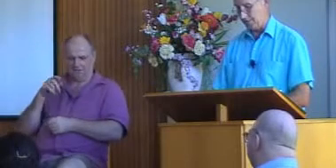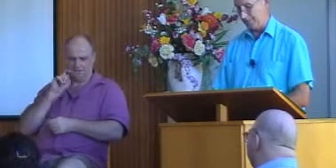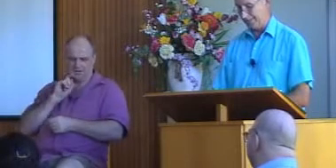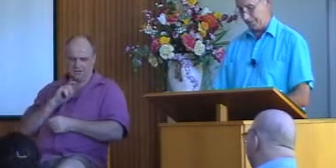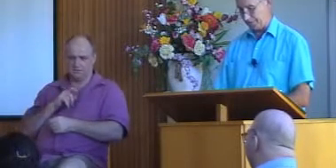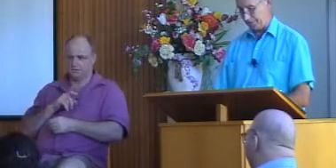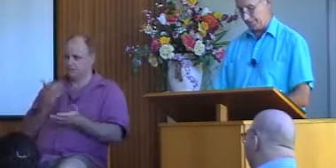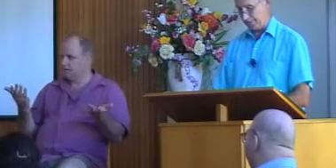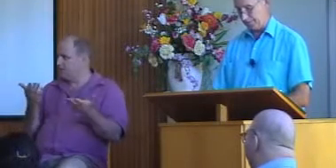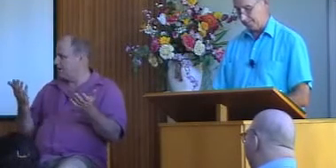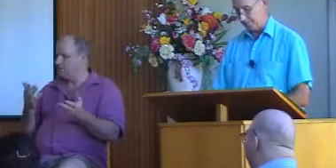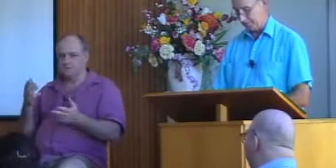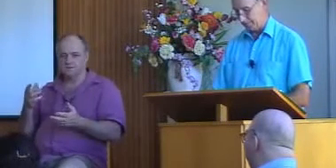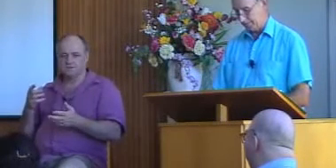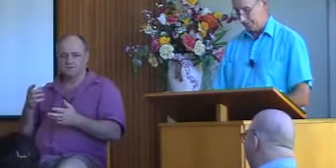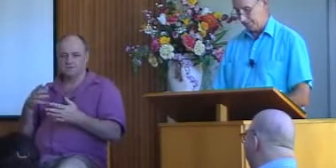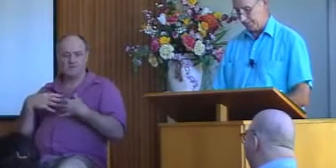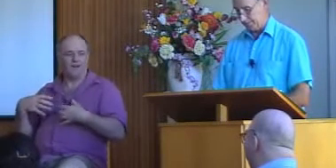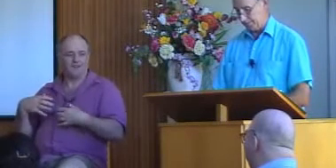but I don't believe that's the case now.